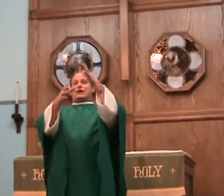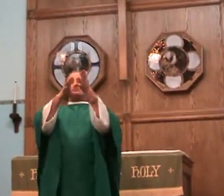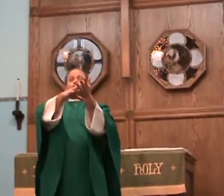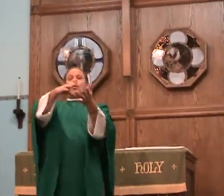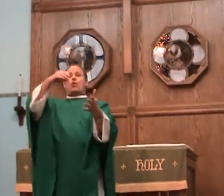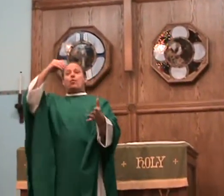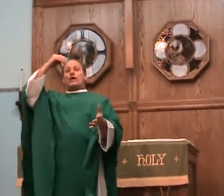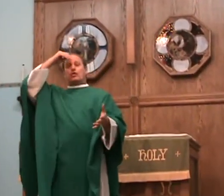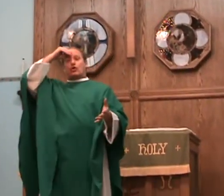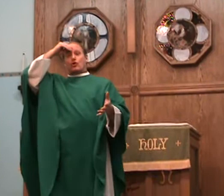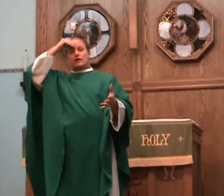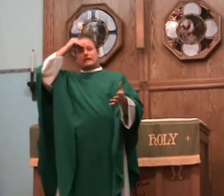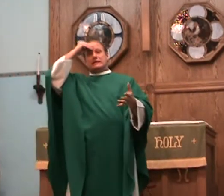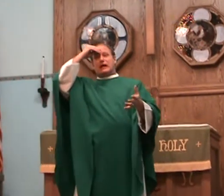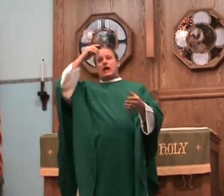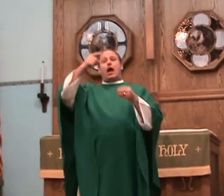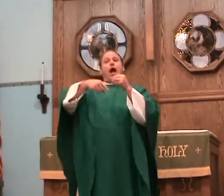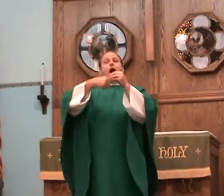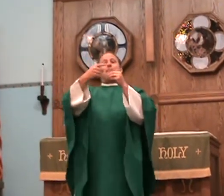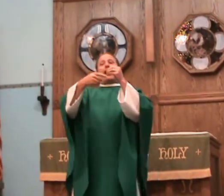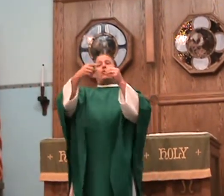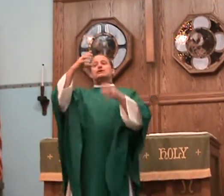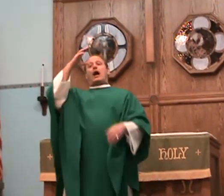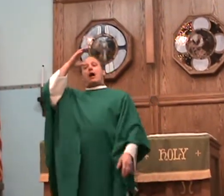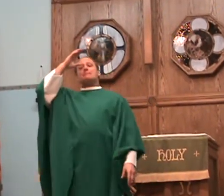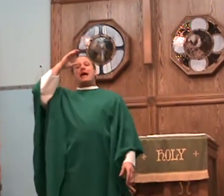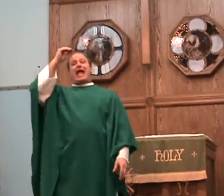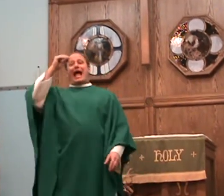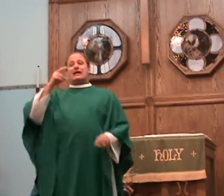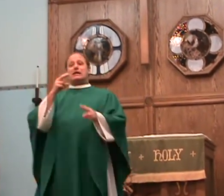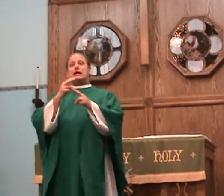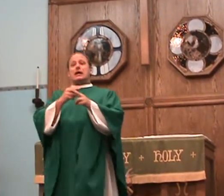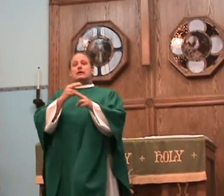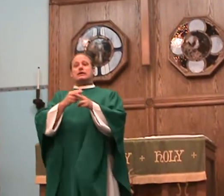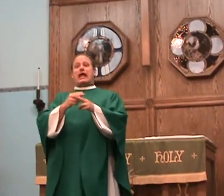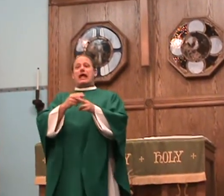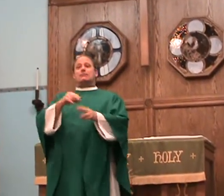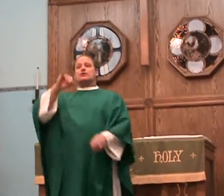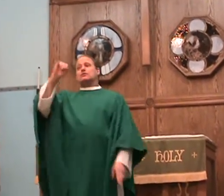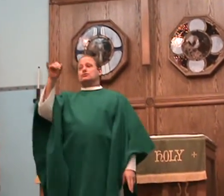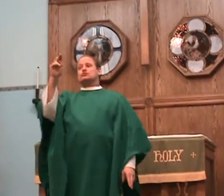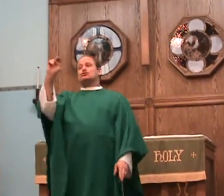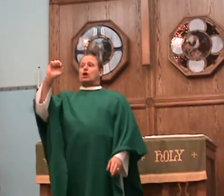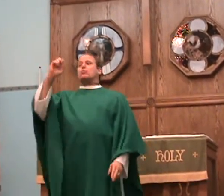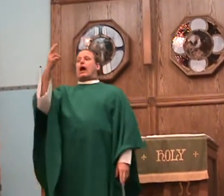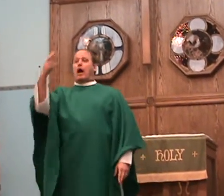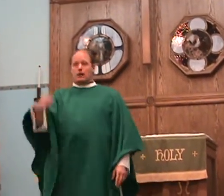downstairs, we learned about a man named Jonah,